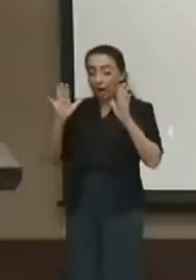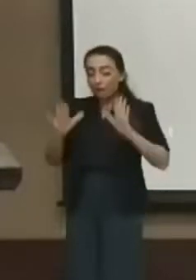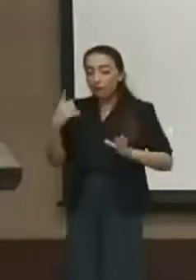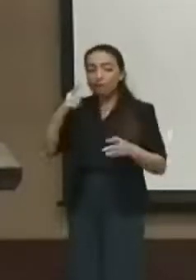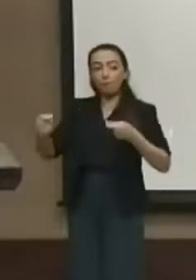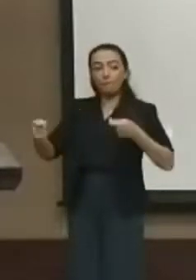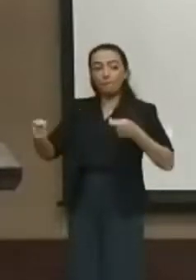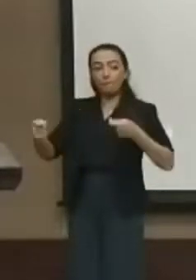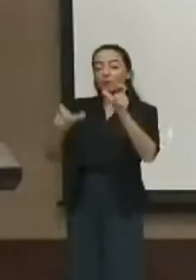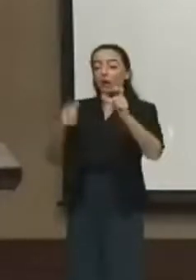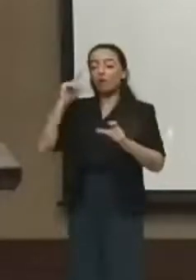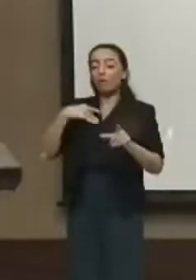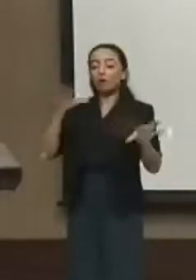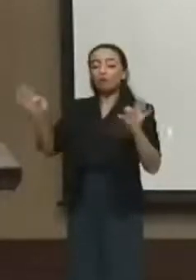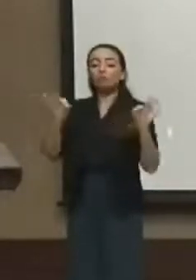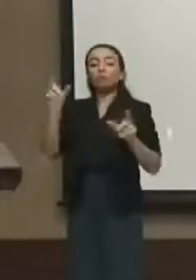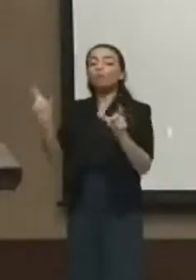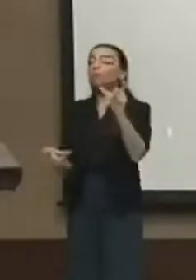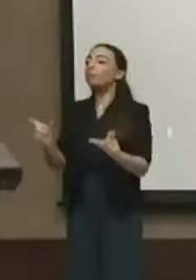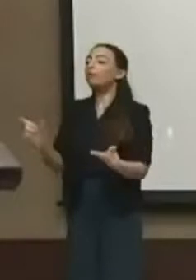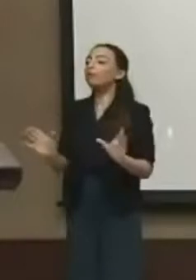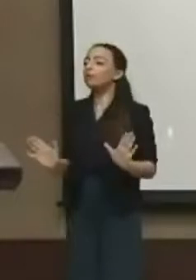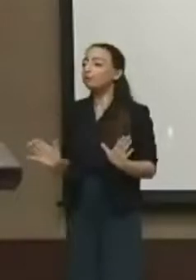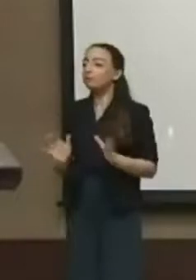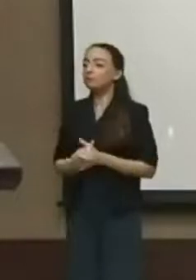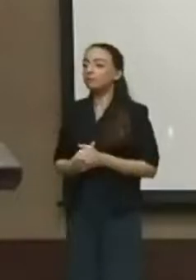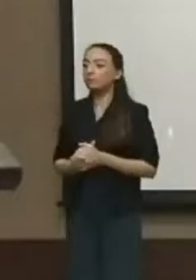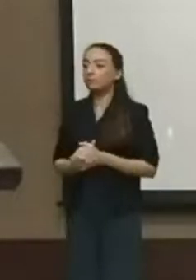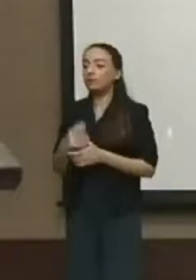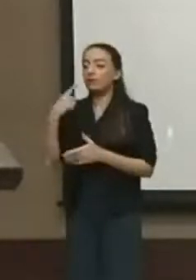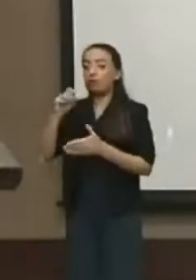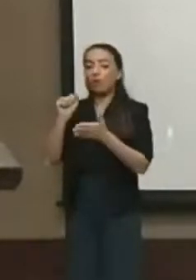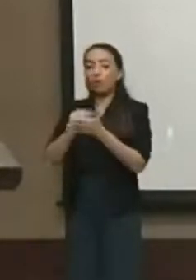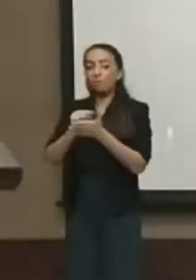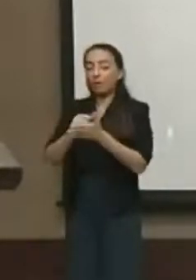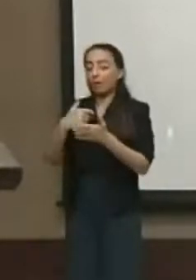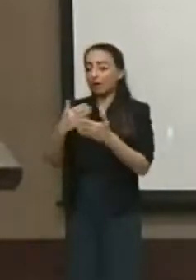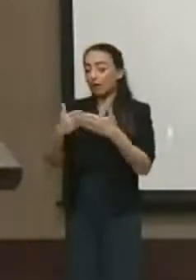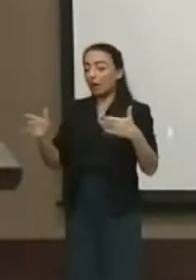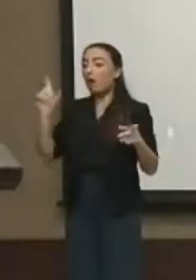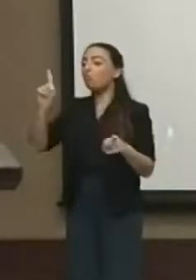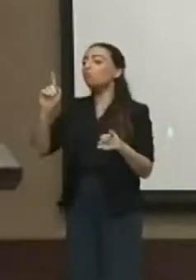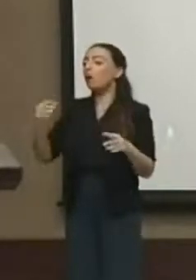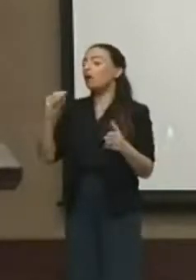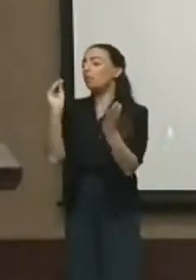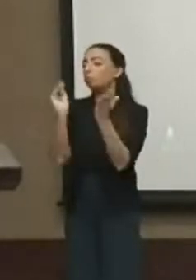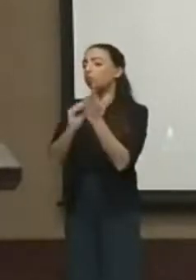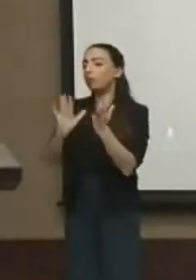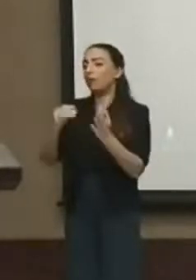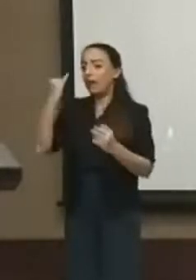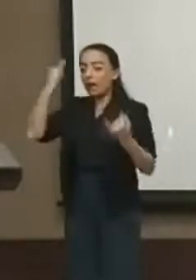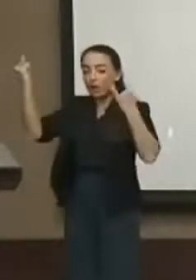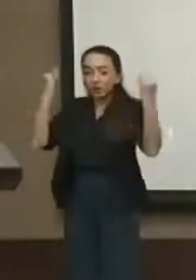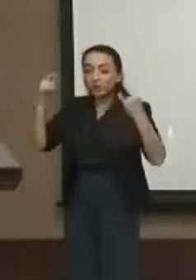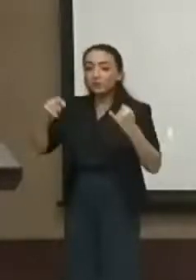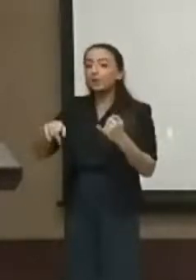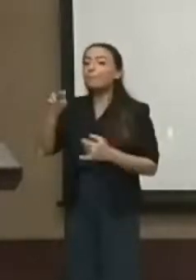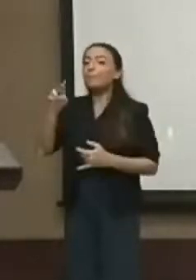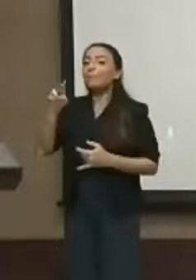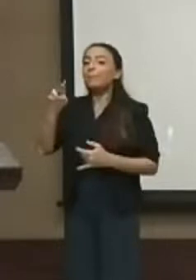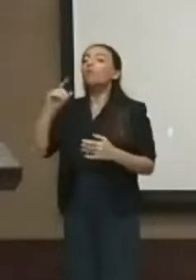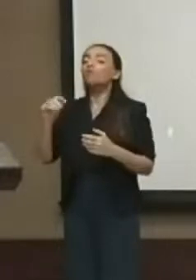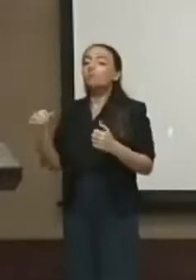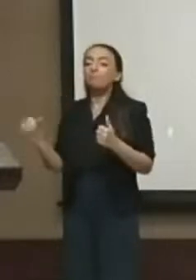to actually hire people because they were differentiating. And the press brief that I wrote had one statement, that innovation happens at the edges.